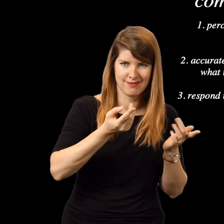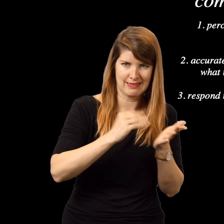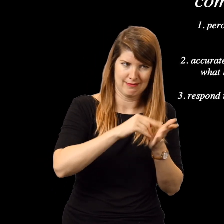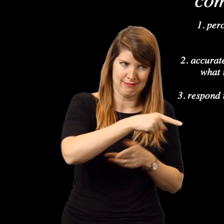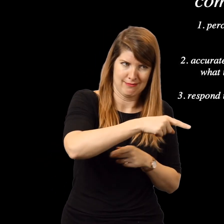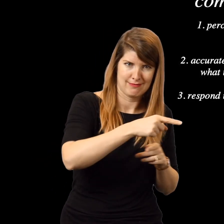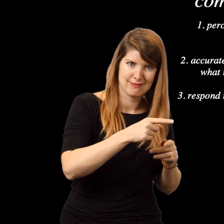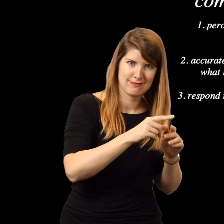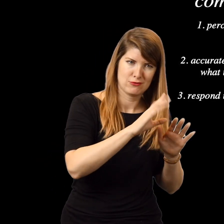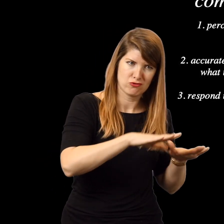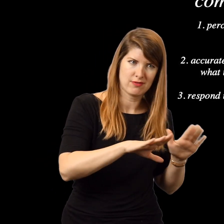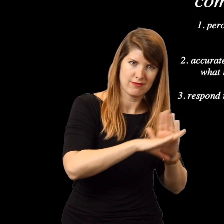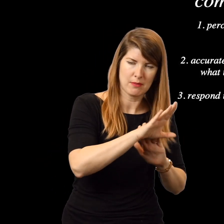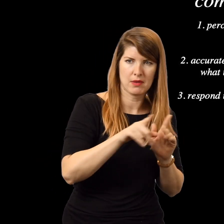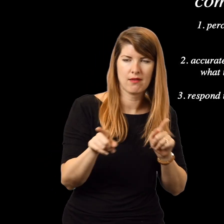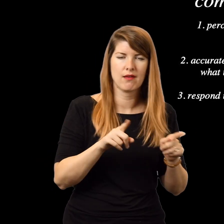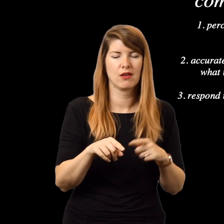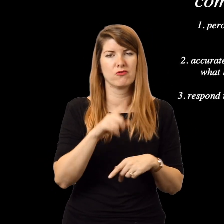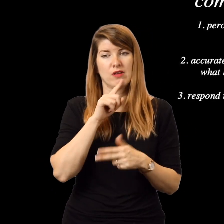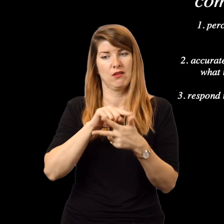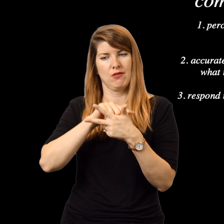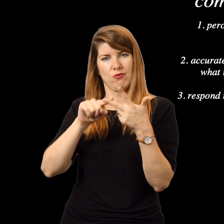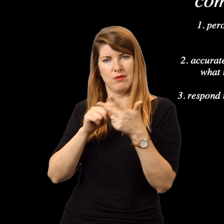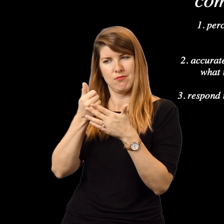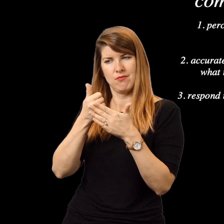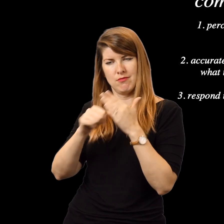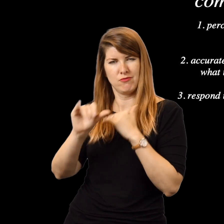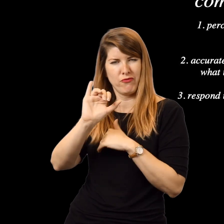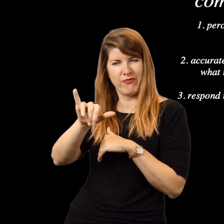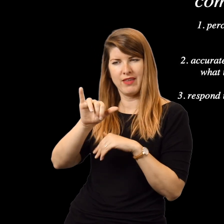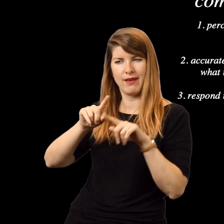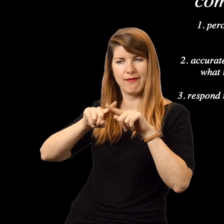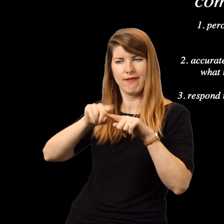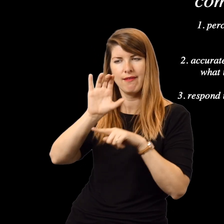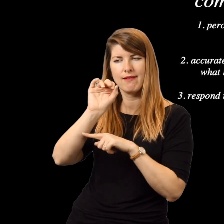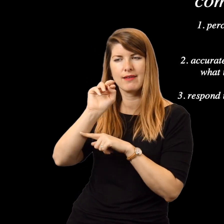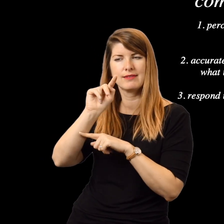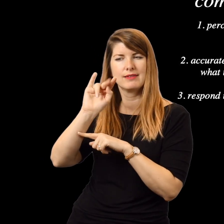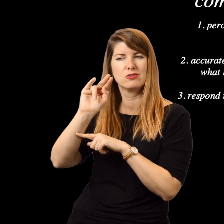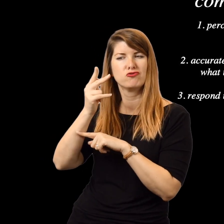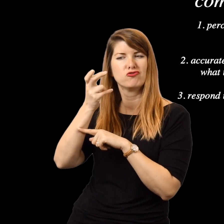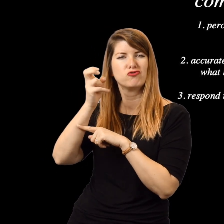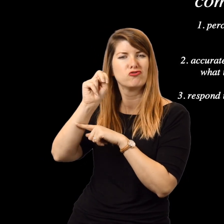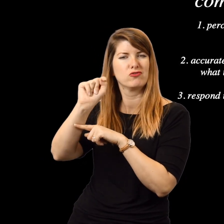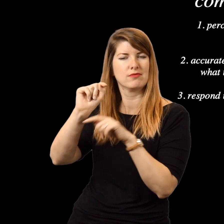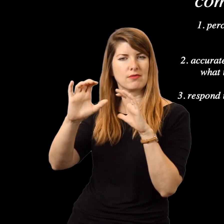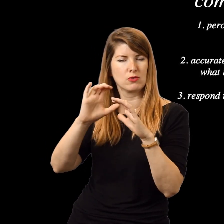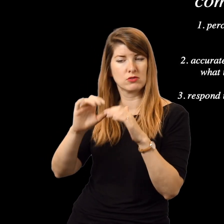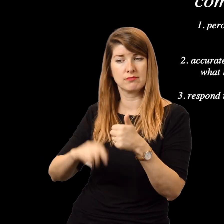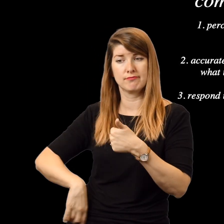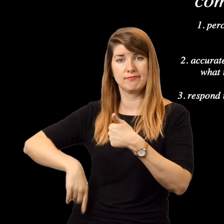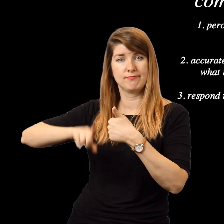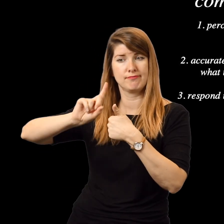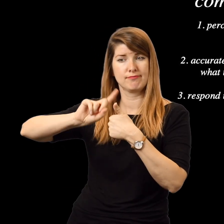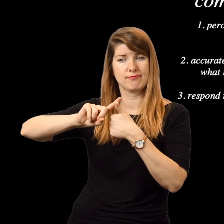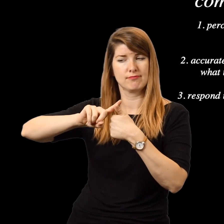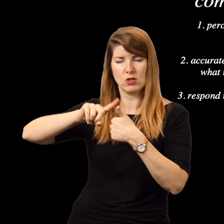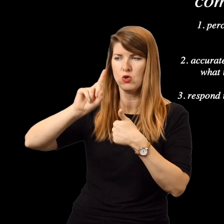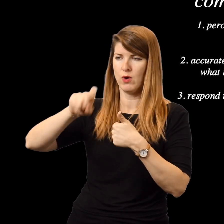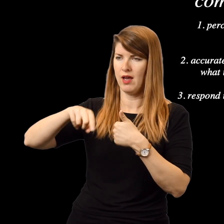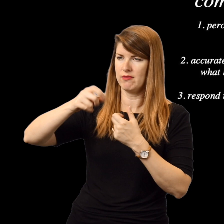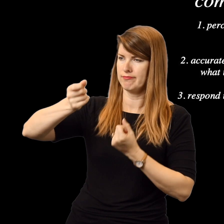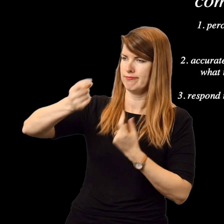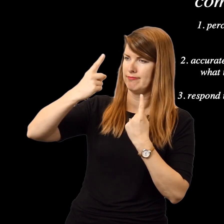development. And there's three pieces of contingent communication. First is that you have to